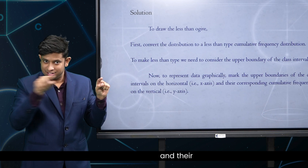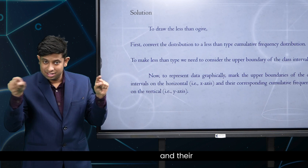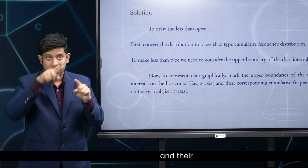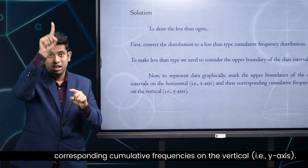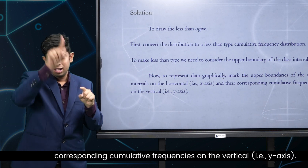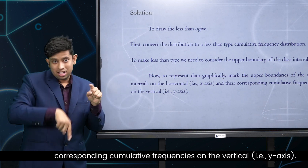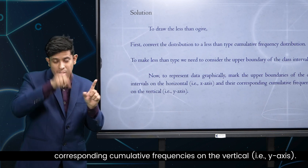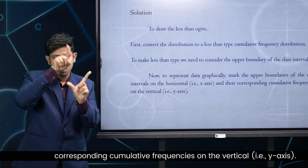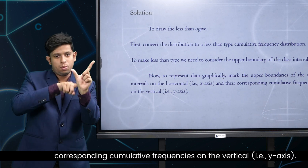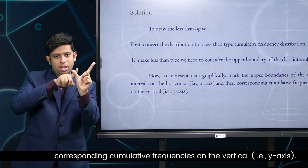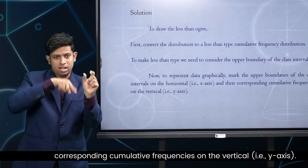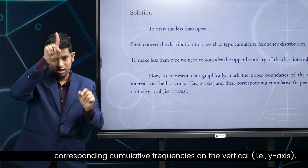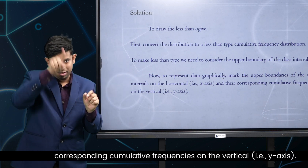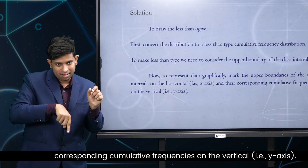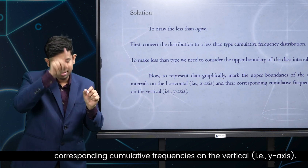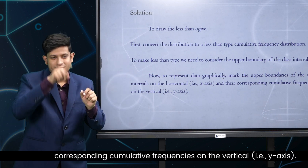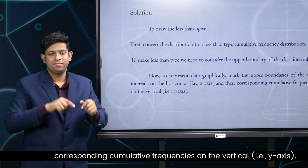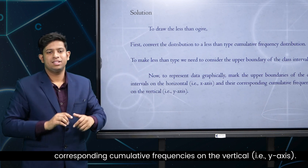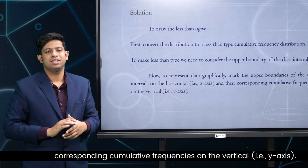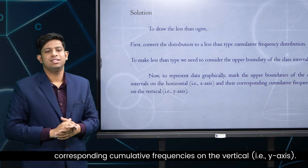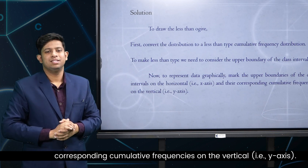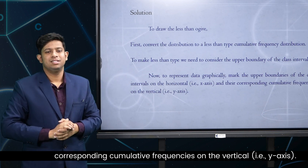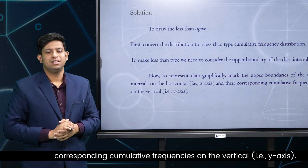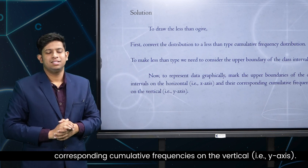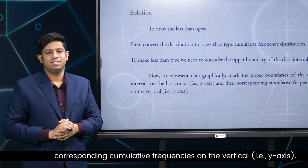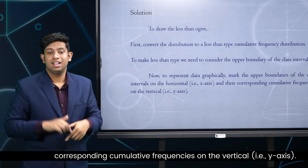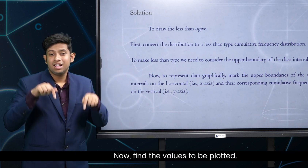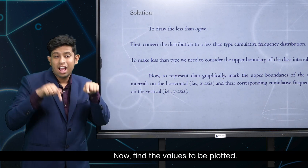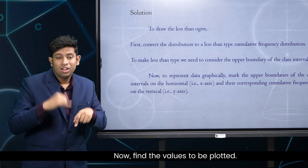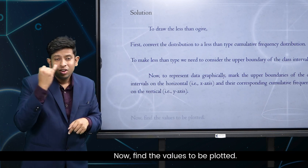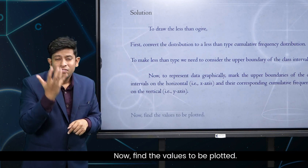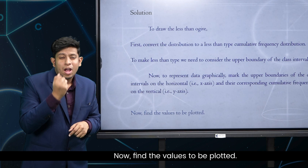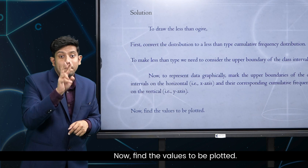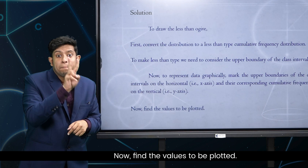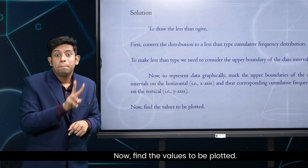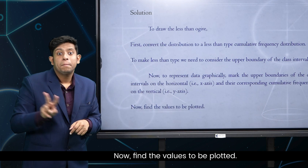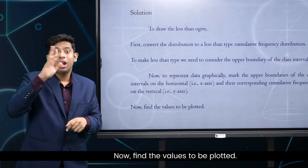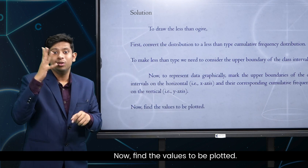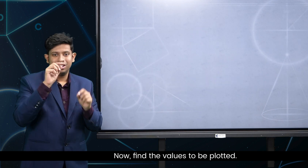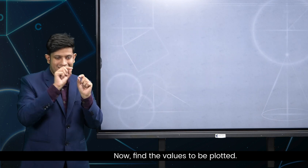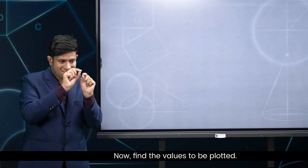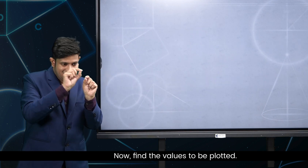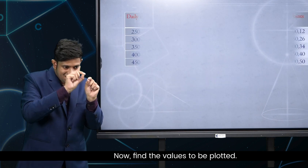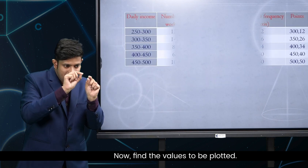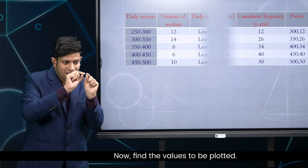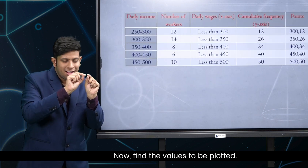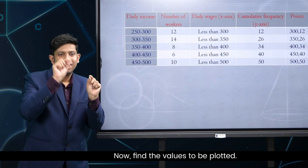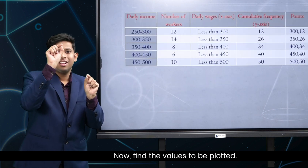and their corresponding cumulative frequencies on the vertical, that is y-axis. Now, find the values to be plotted.